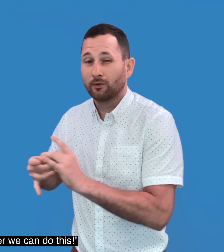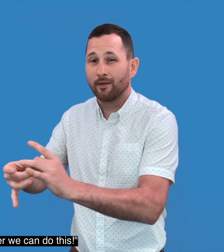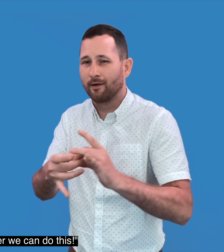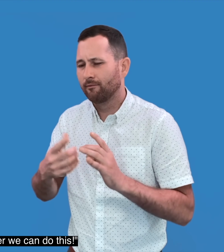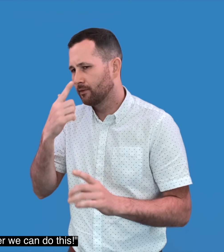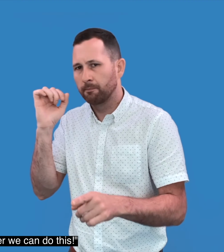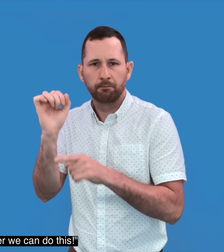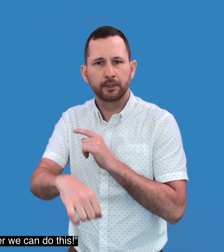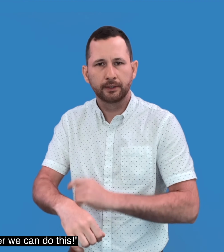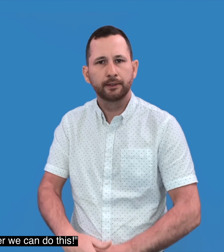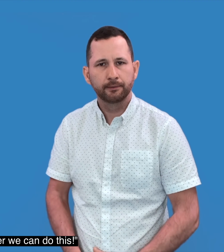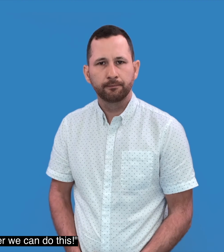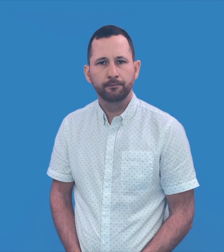Together, we can do this.